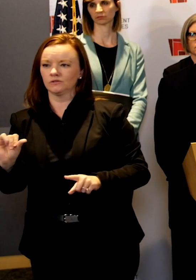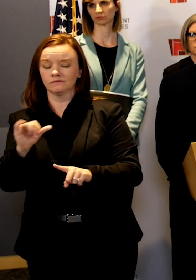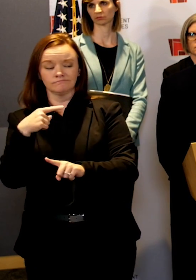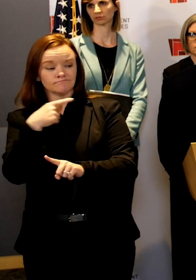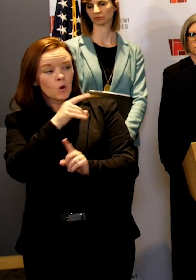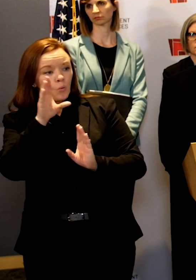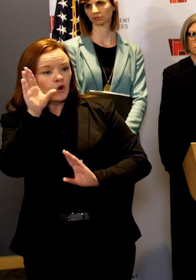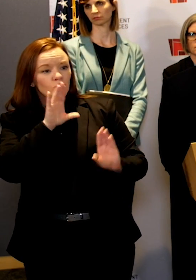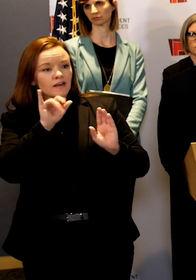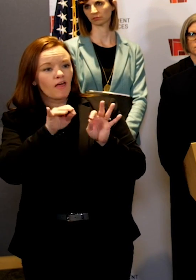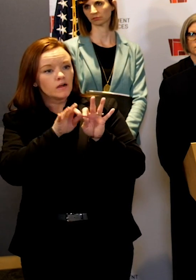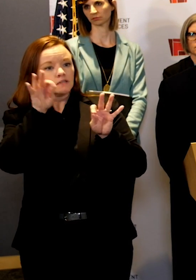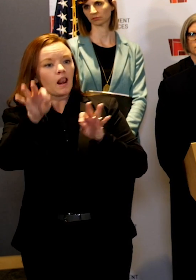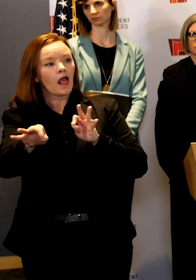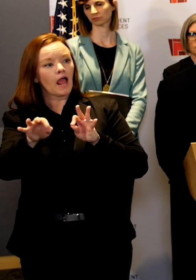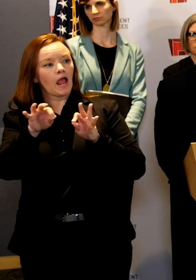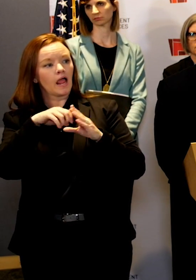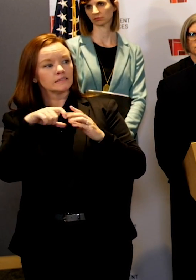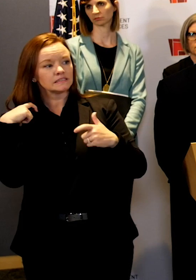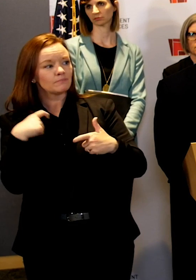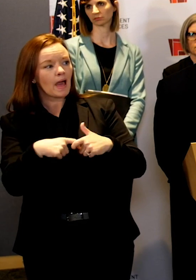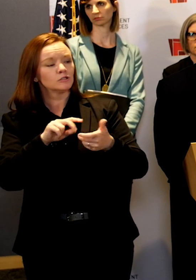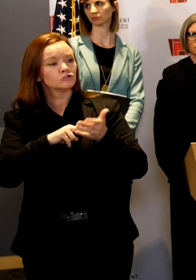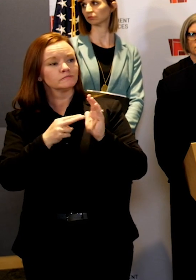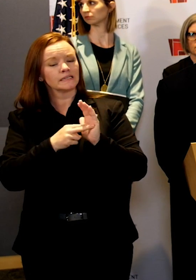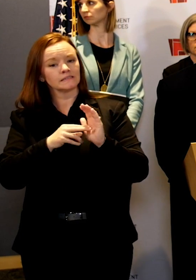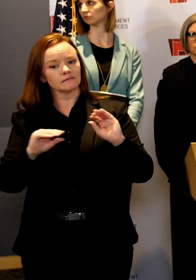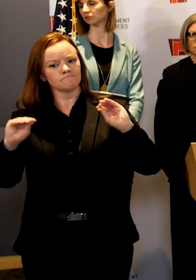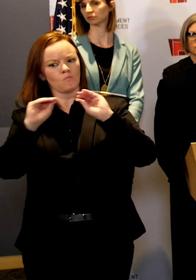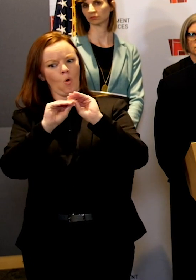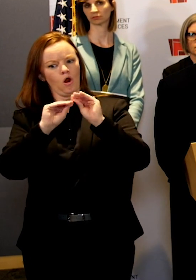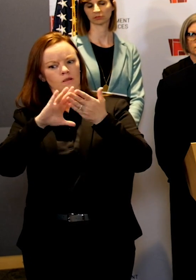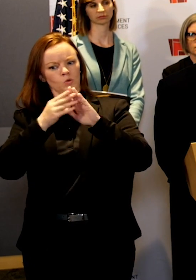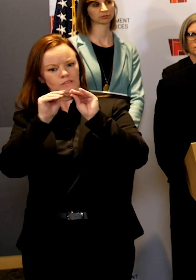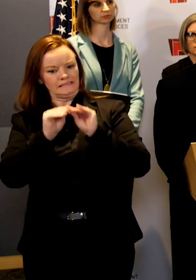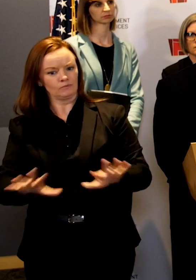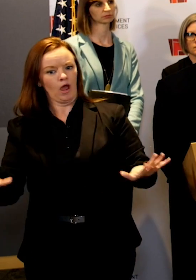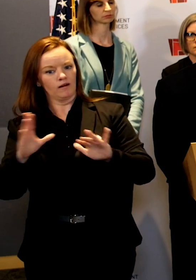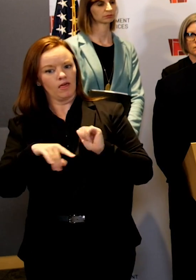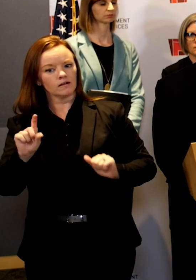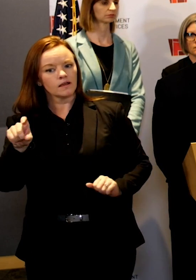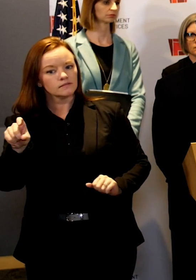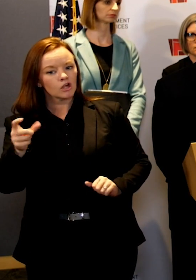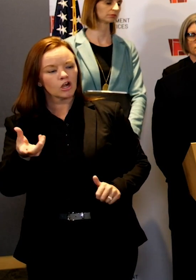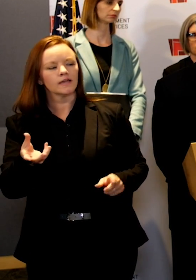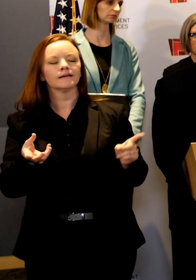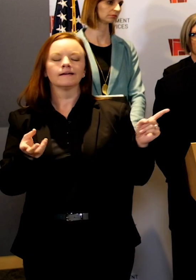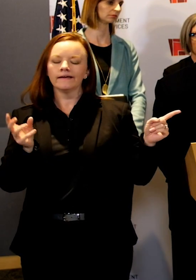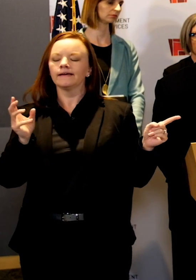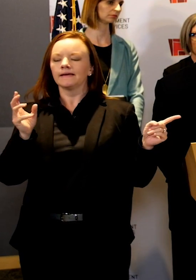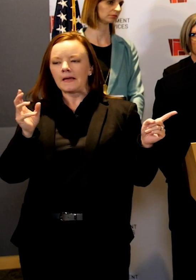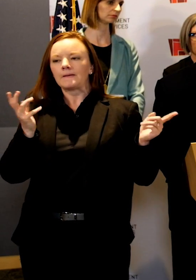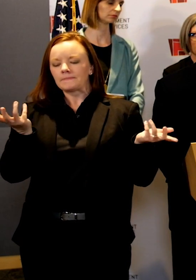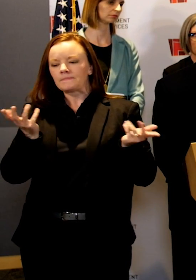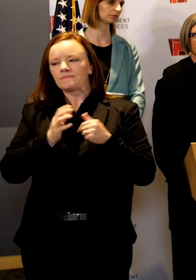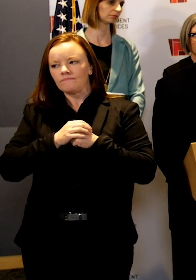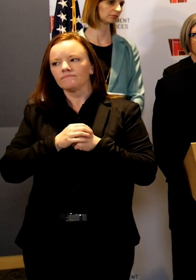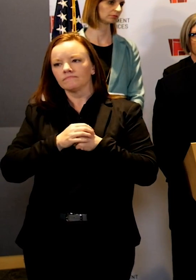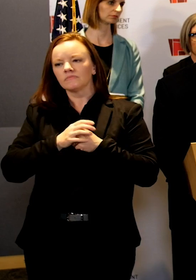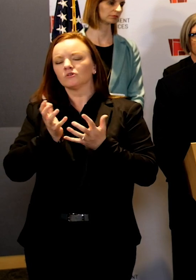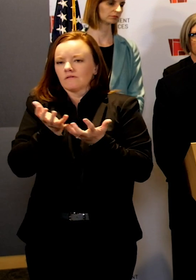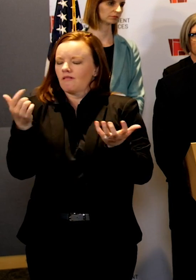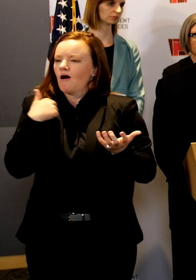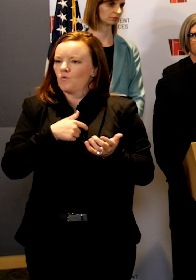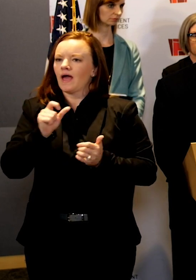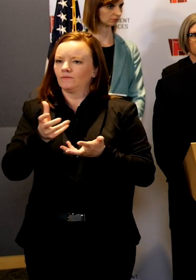that delay will lead to a greater spread in the community than otherwise necessary? It's just, there's a lot to keep up with, and